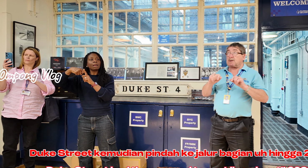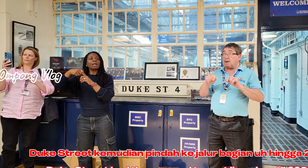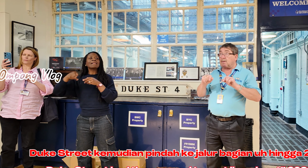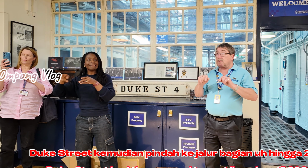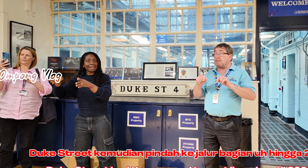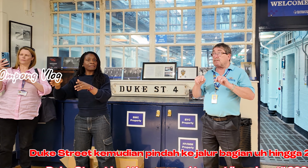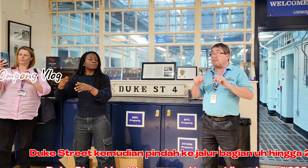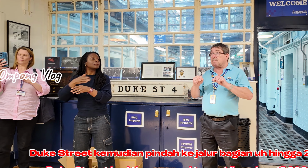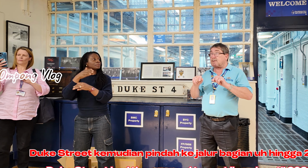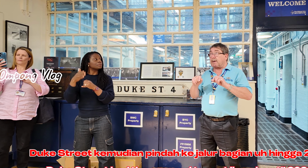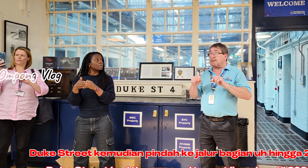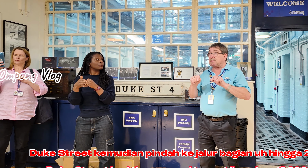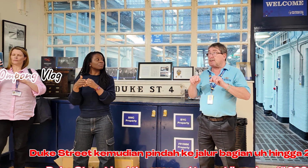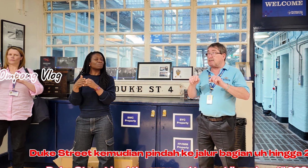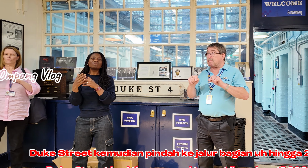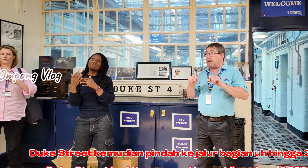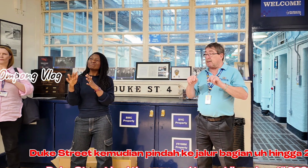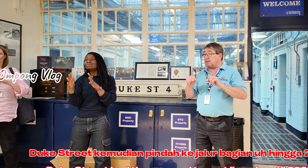until